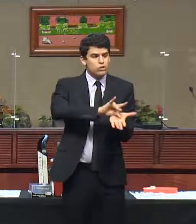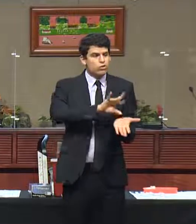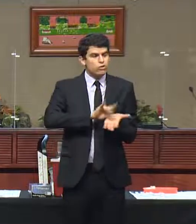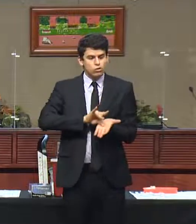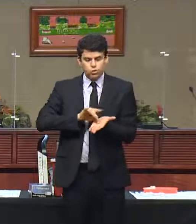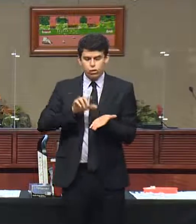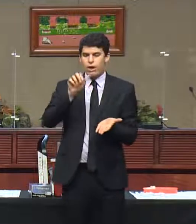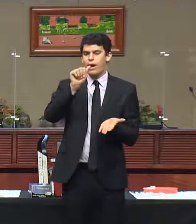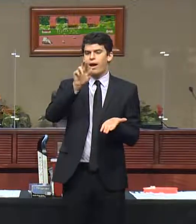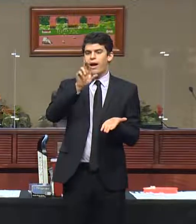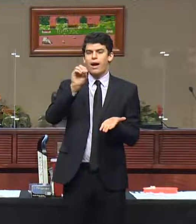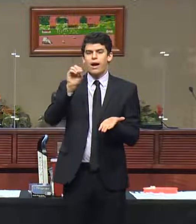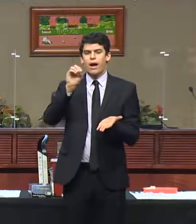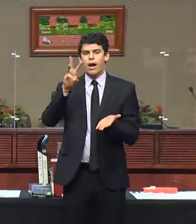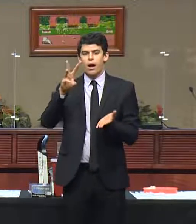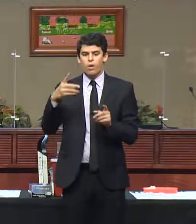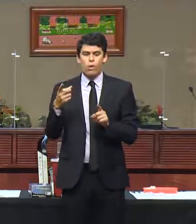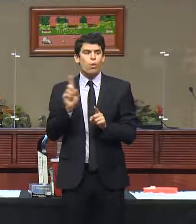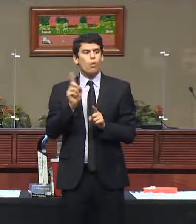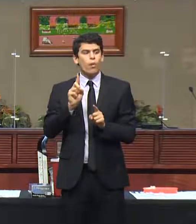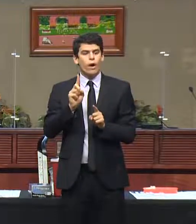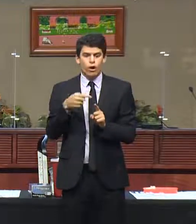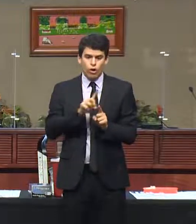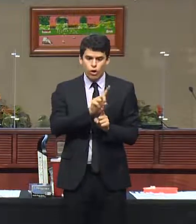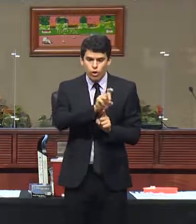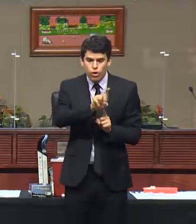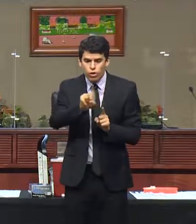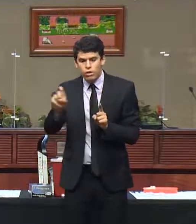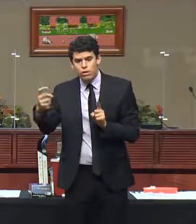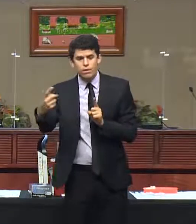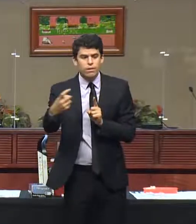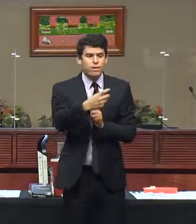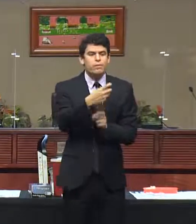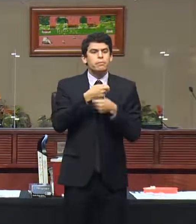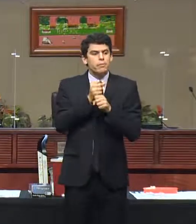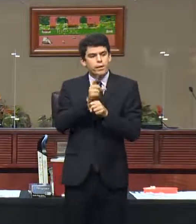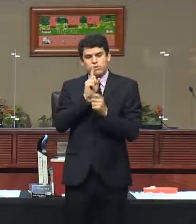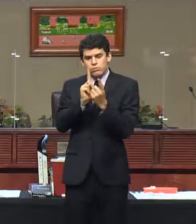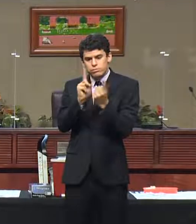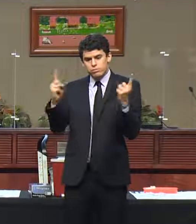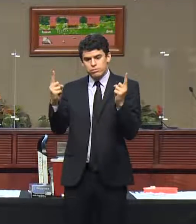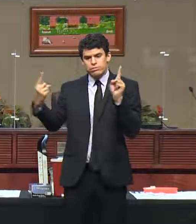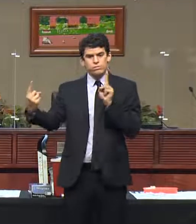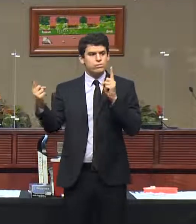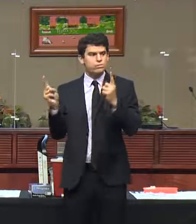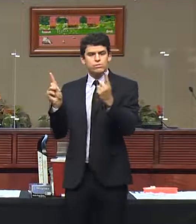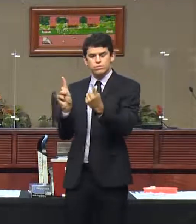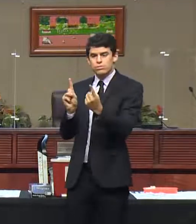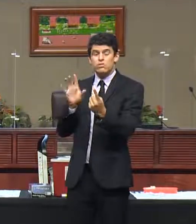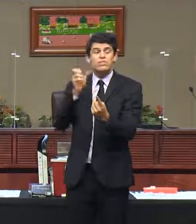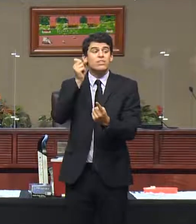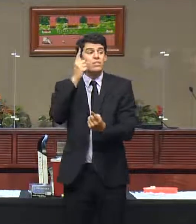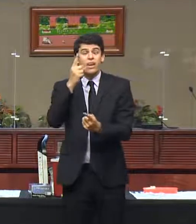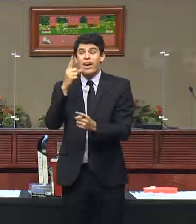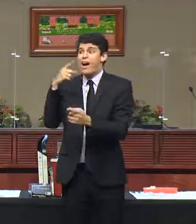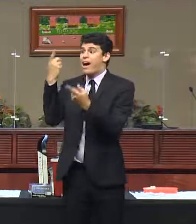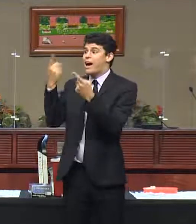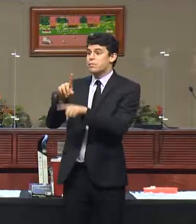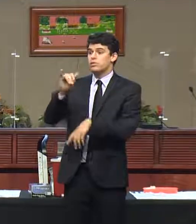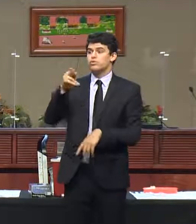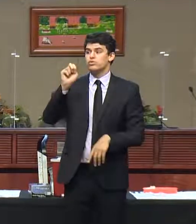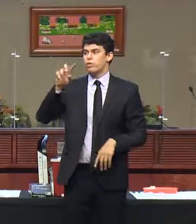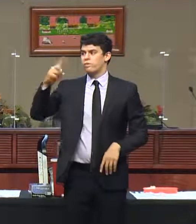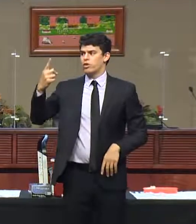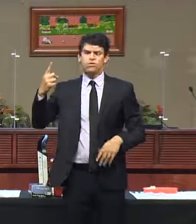by each other. But we also think at that point there will be a significant amount of people who have been vaccinated, and we